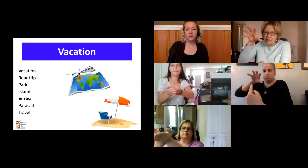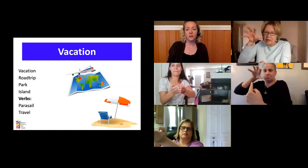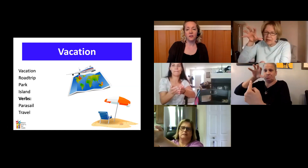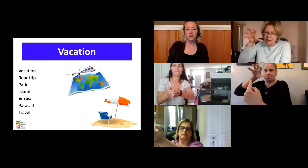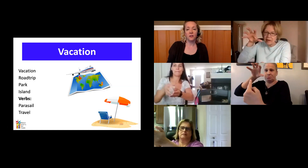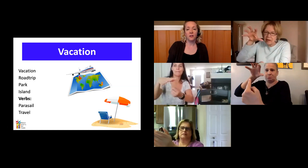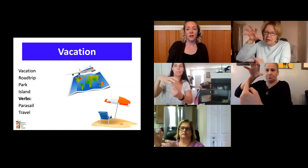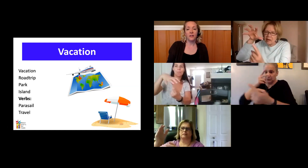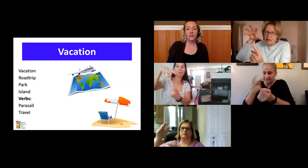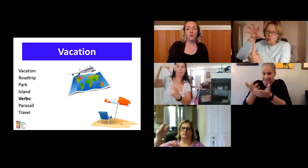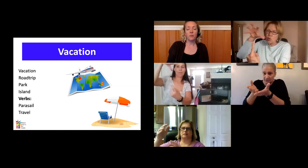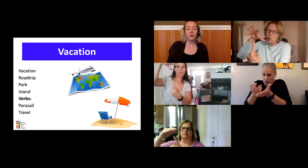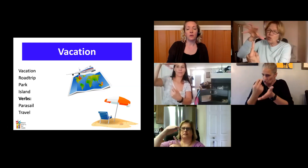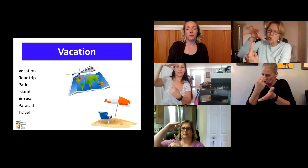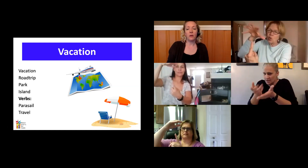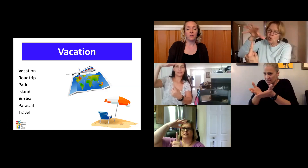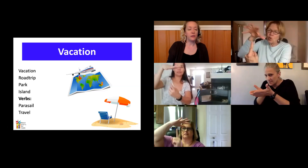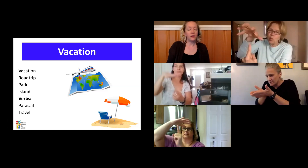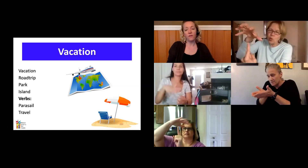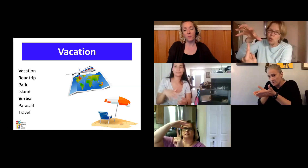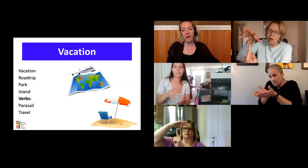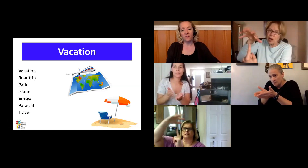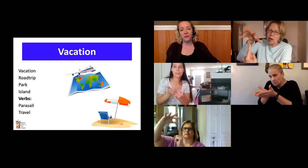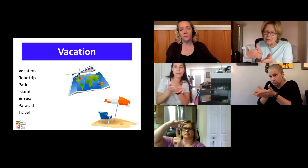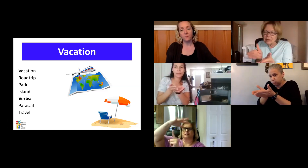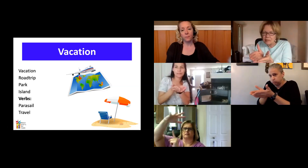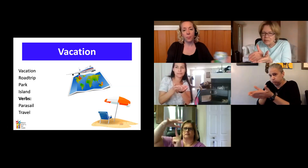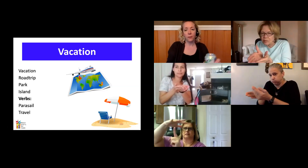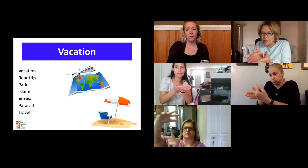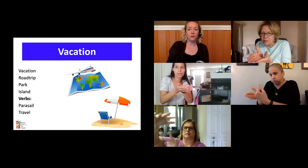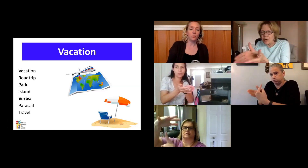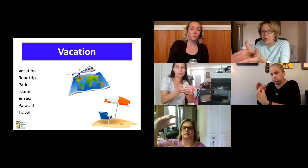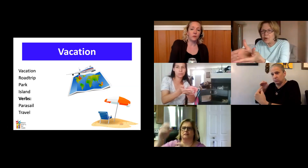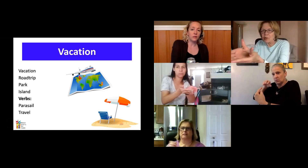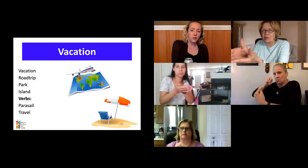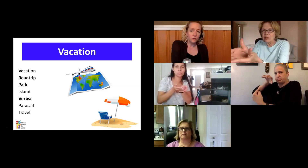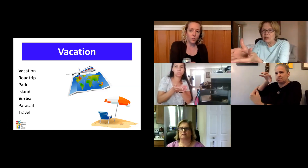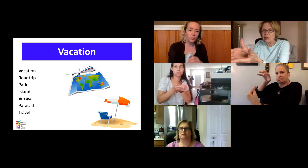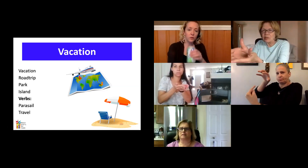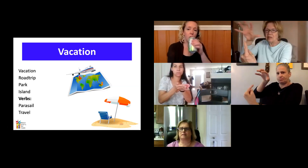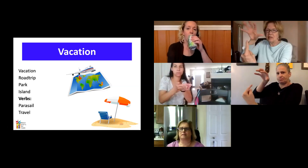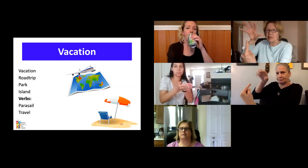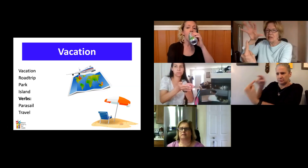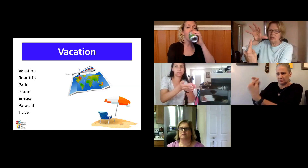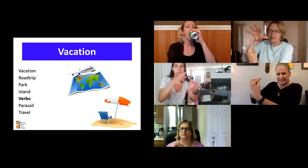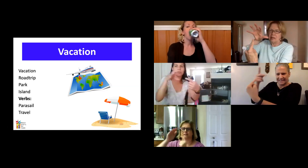And then you have the person parasailing off the back of it. Okay, so this is how you do boat.